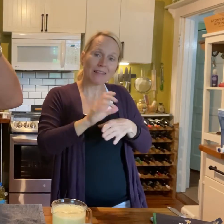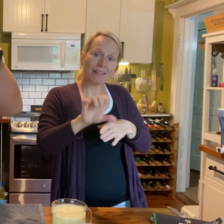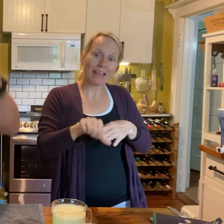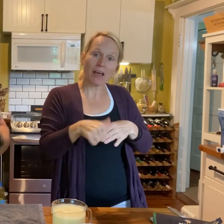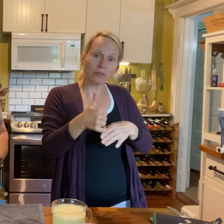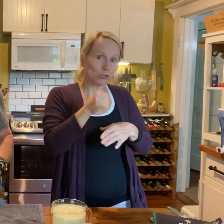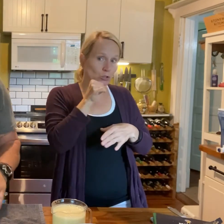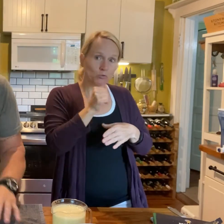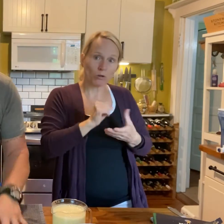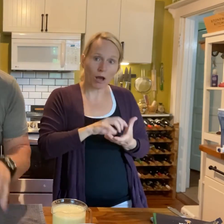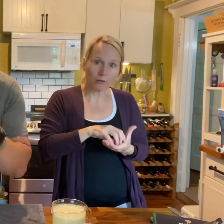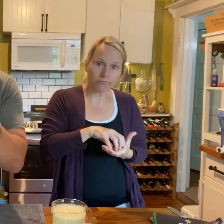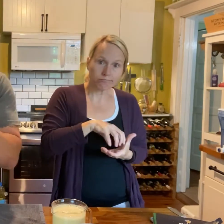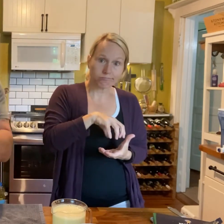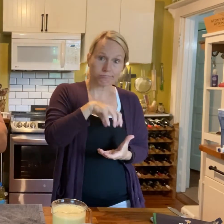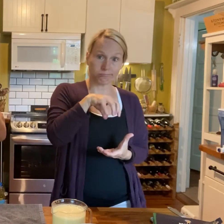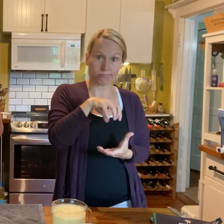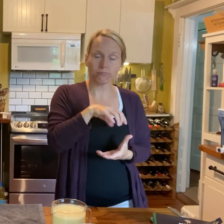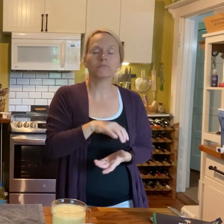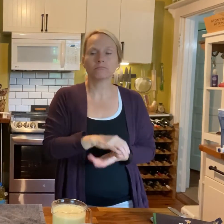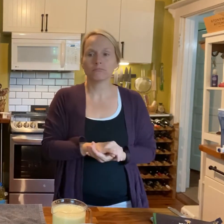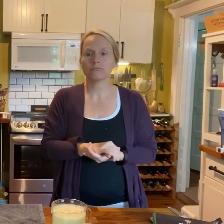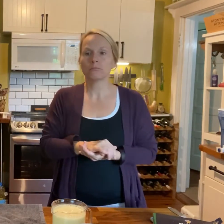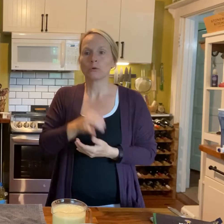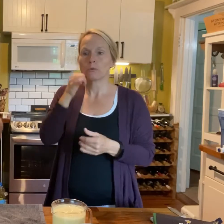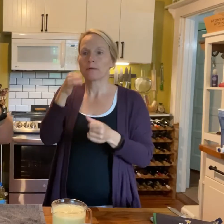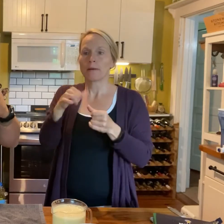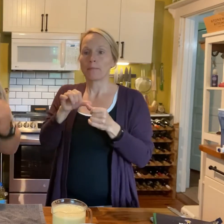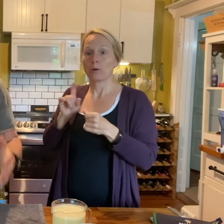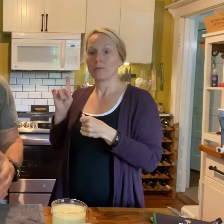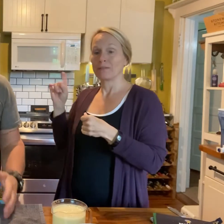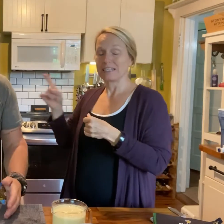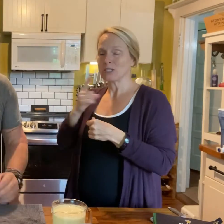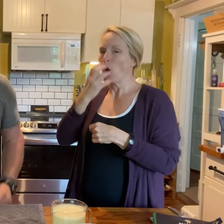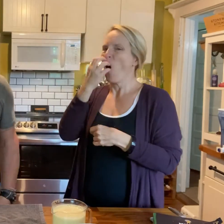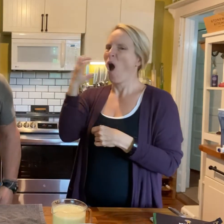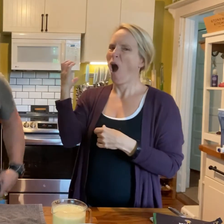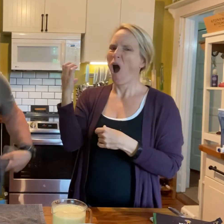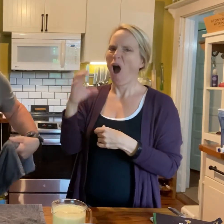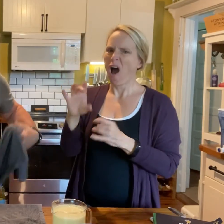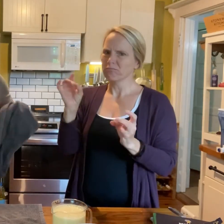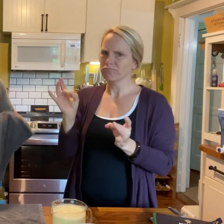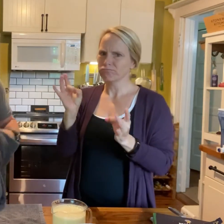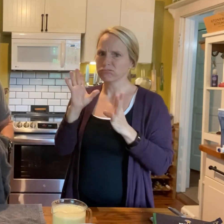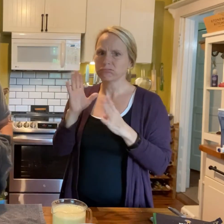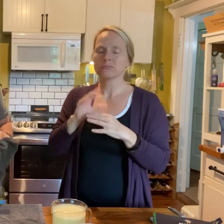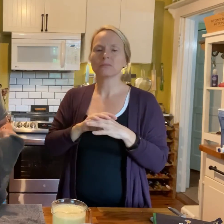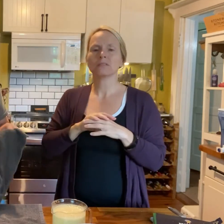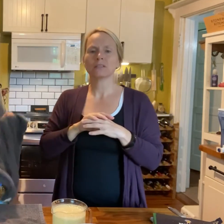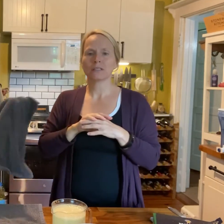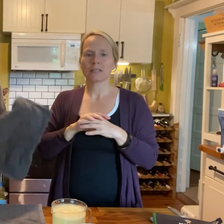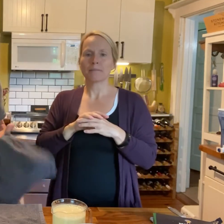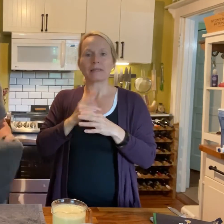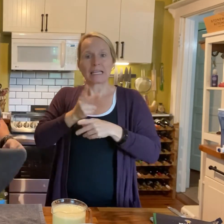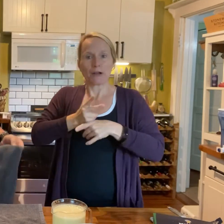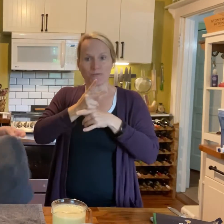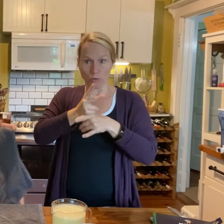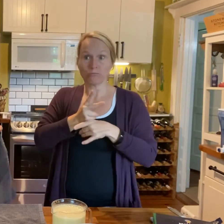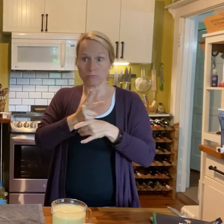from rising. But anyway, don't forget, these are burning hot, full of burning oil, nice and